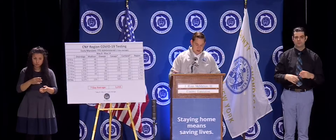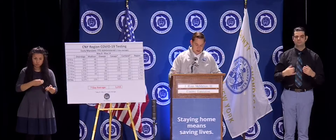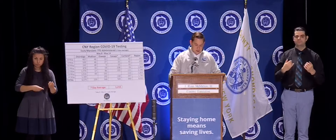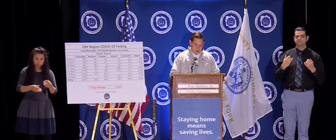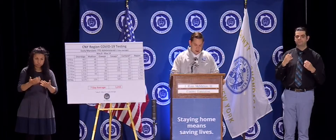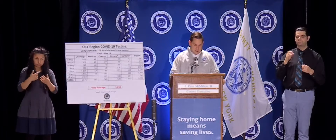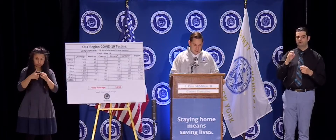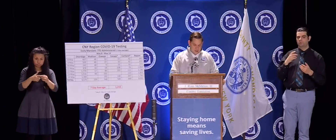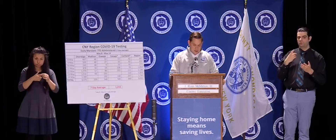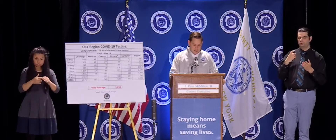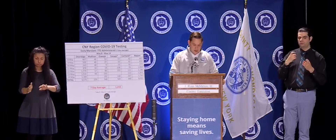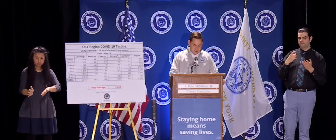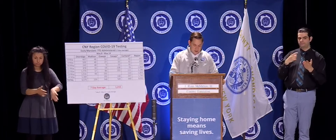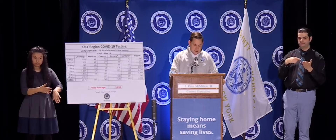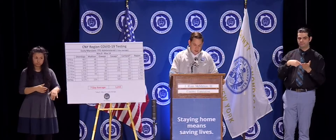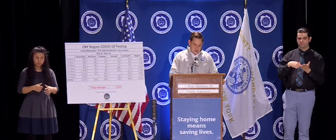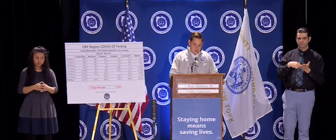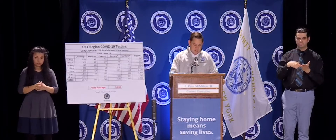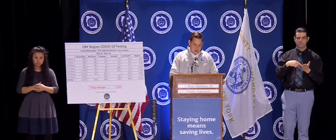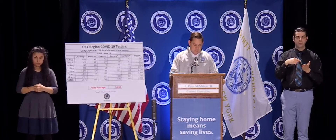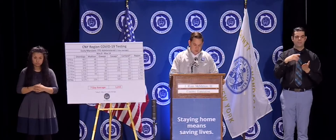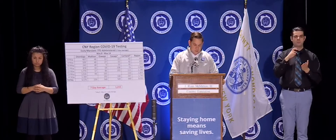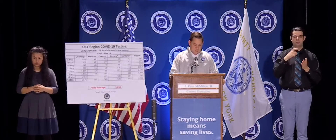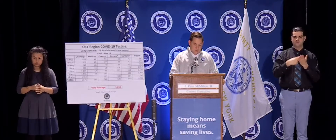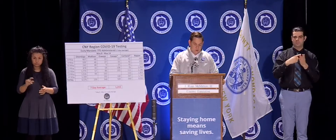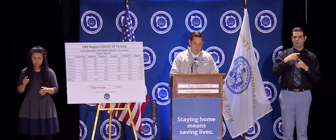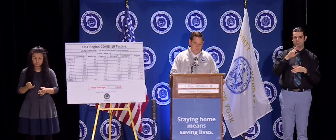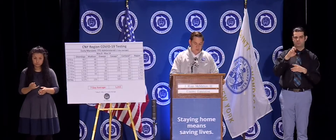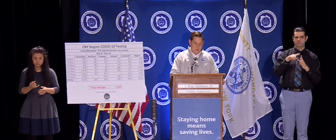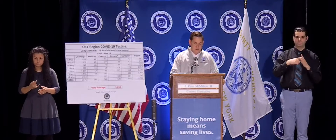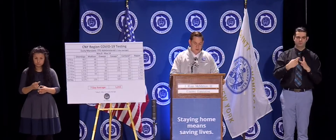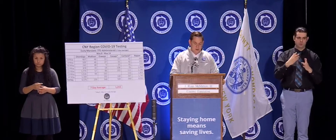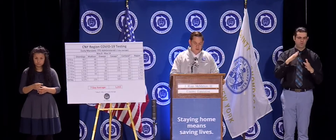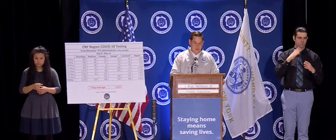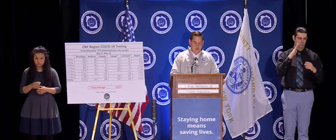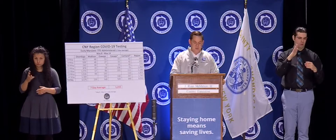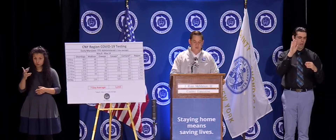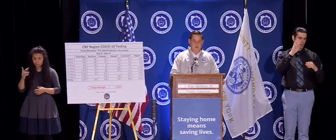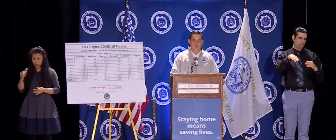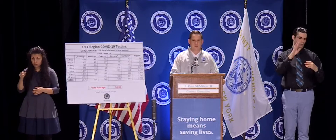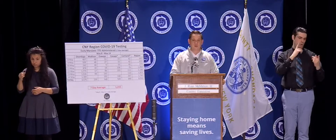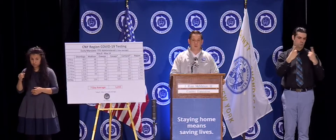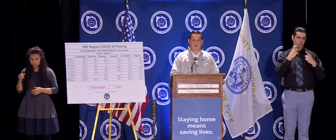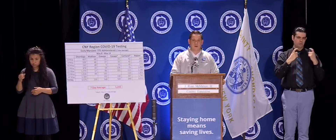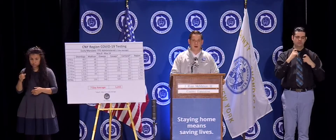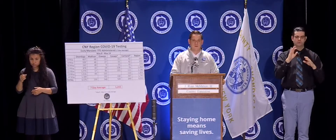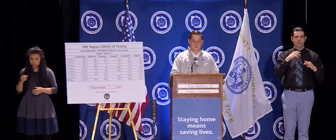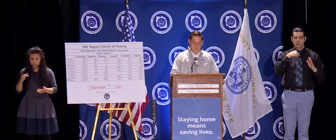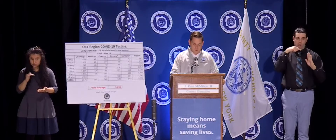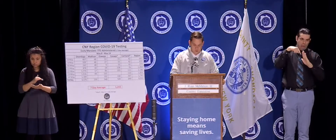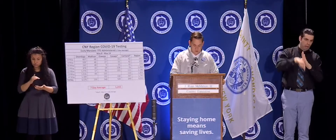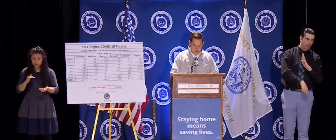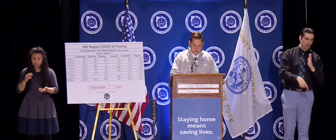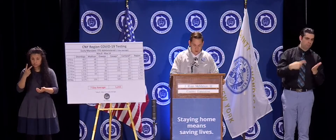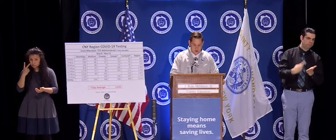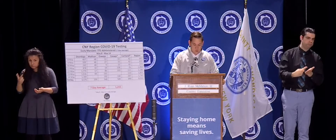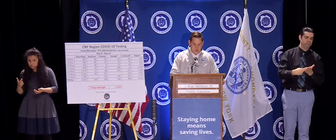into that. And then, again, just a couple quick numbers. Child Care Solutions,